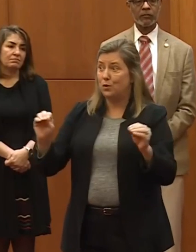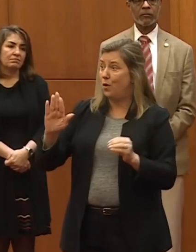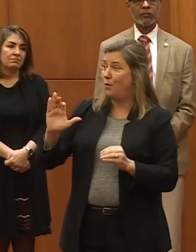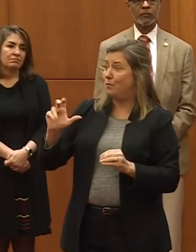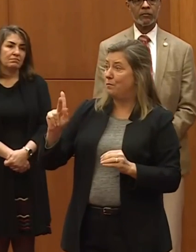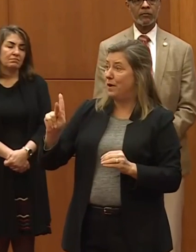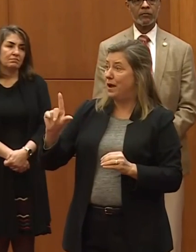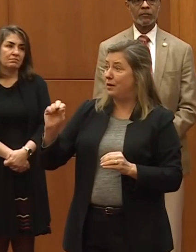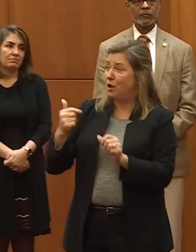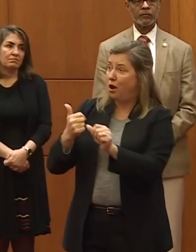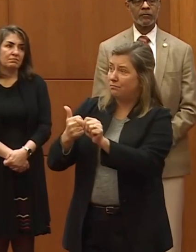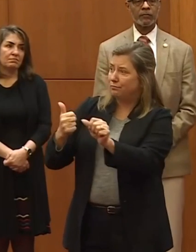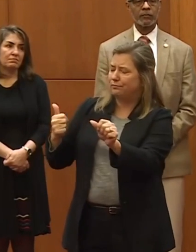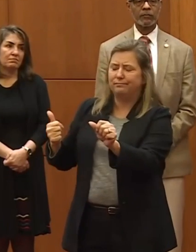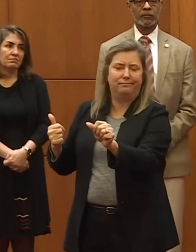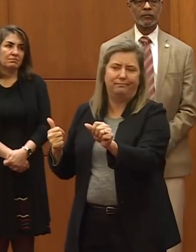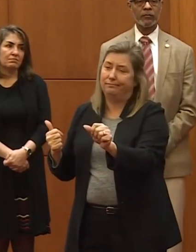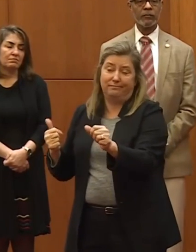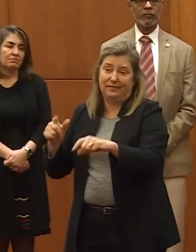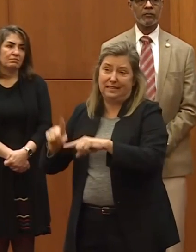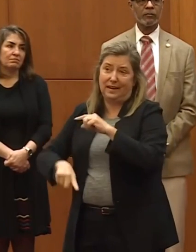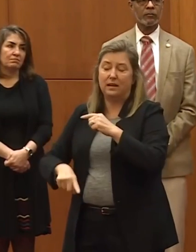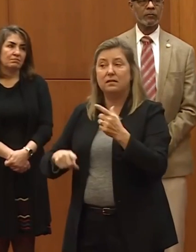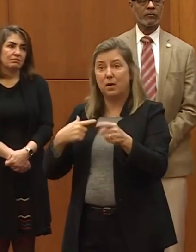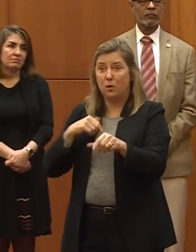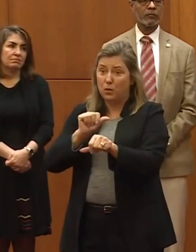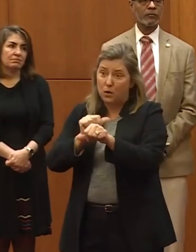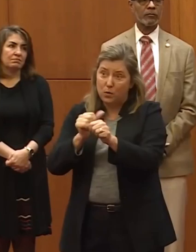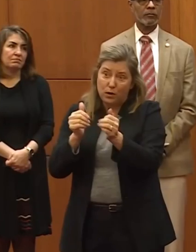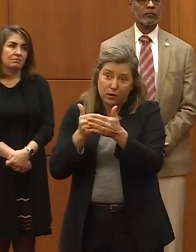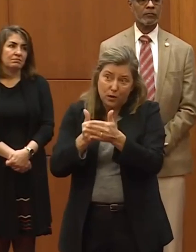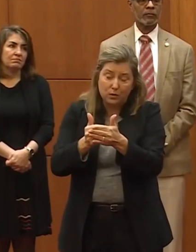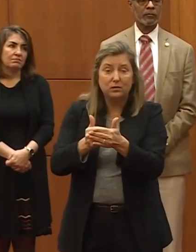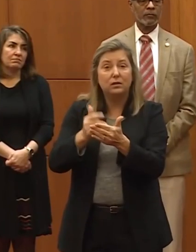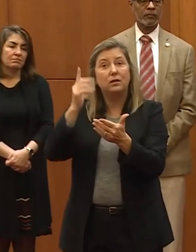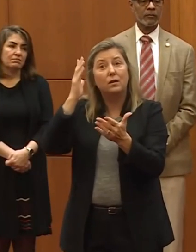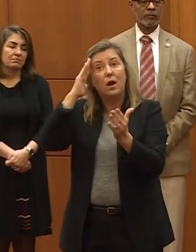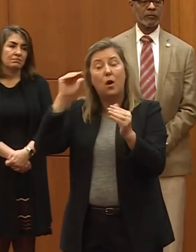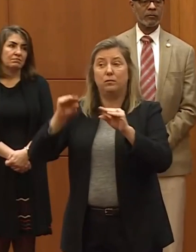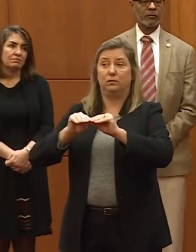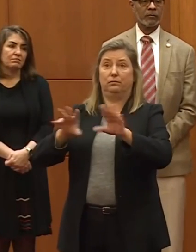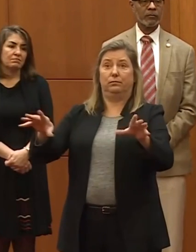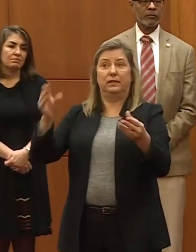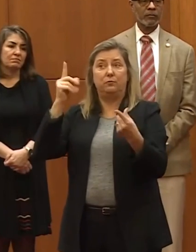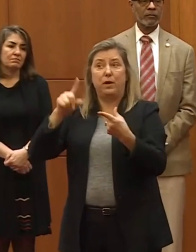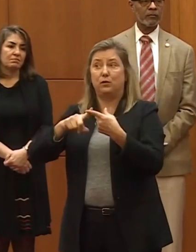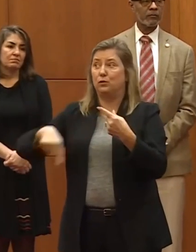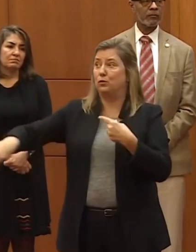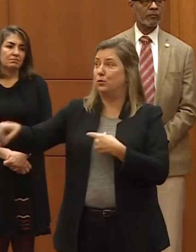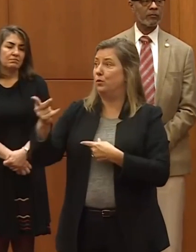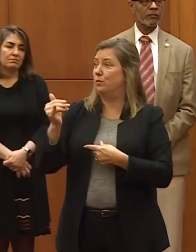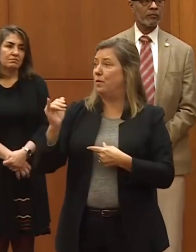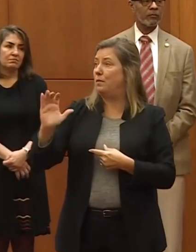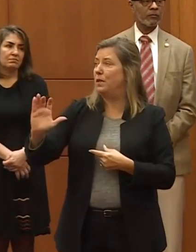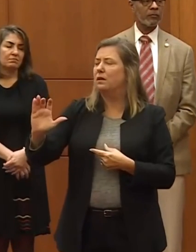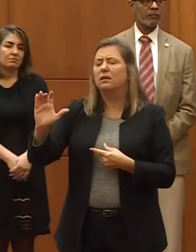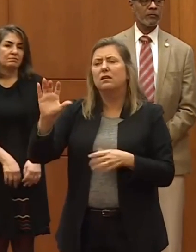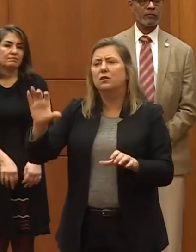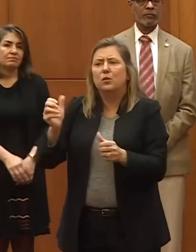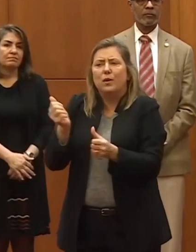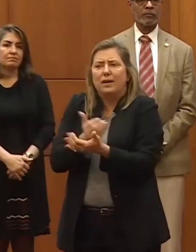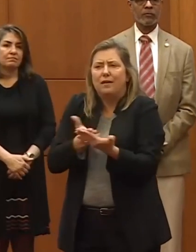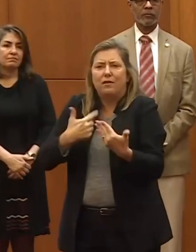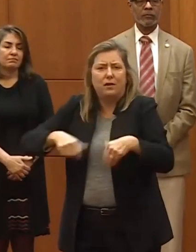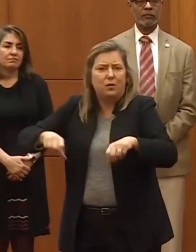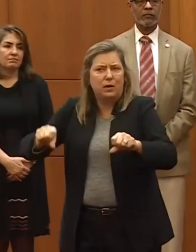closely, and I hope that information will be out to the general public. Again, we're just doing everything that we